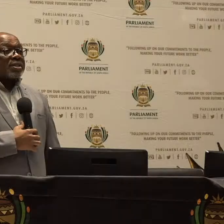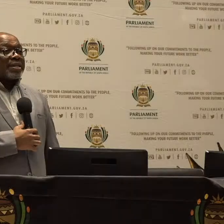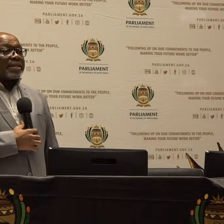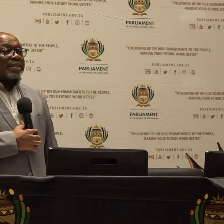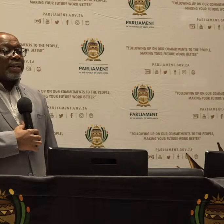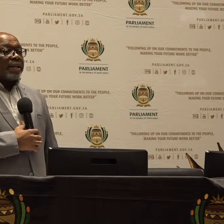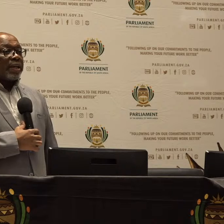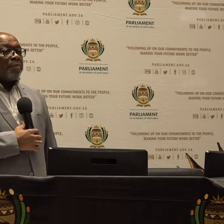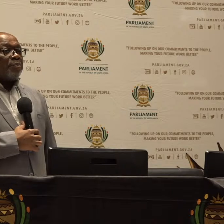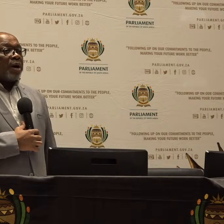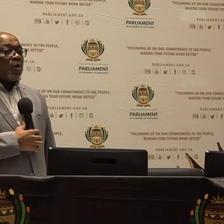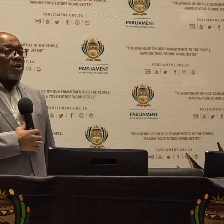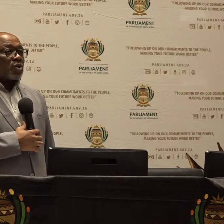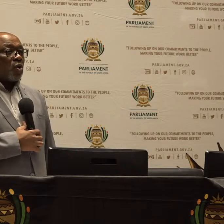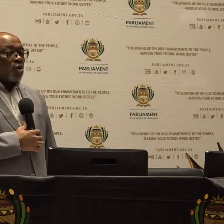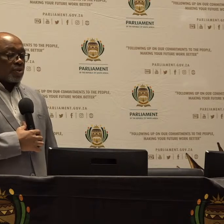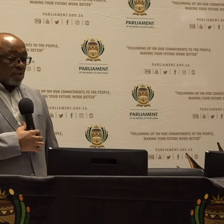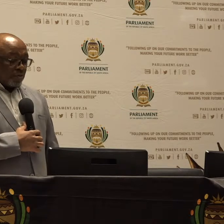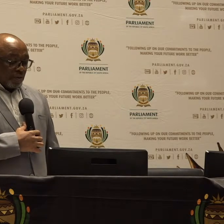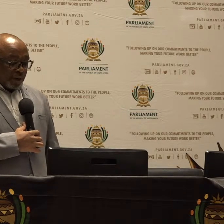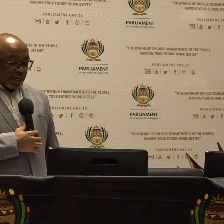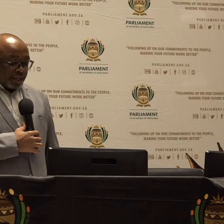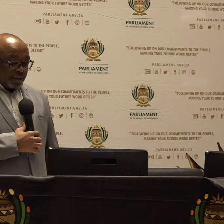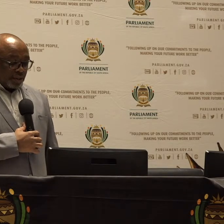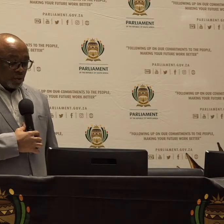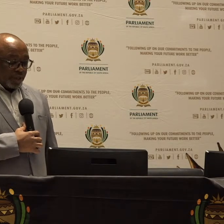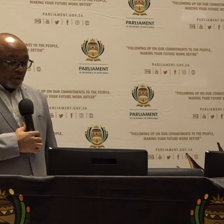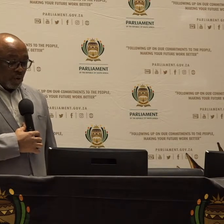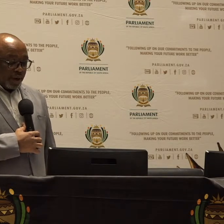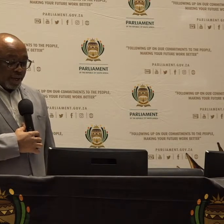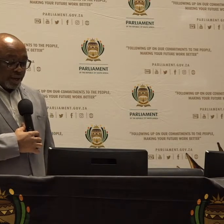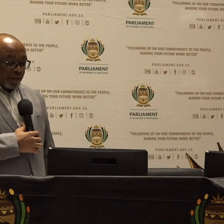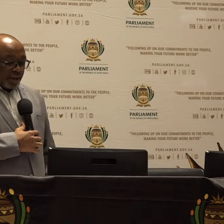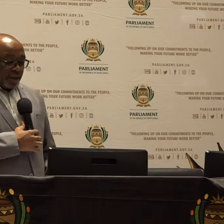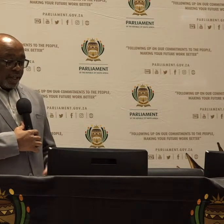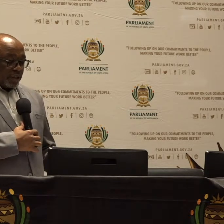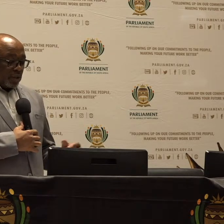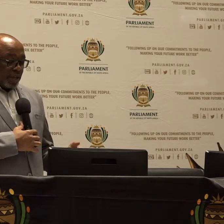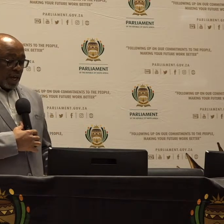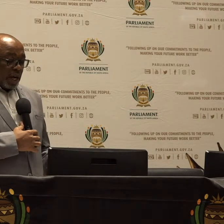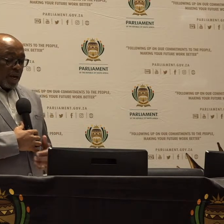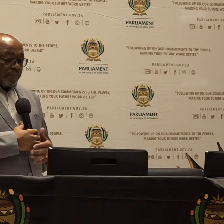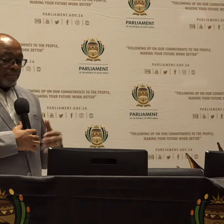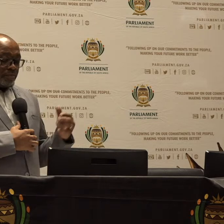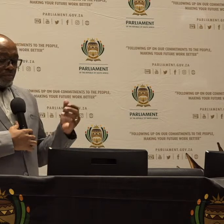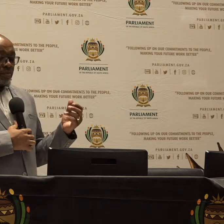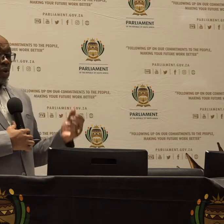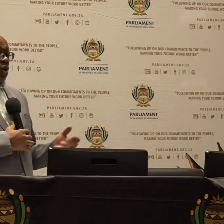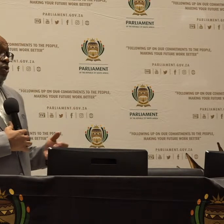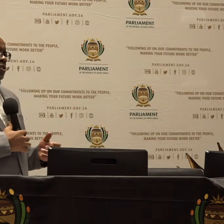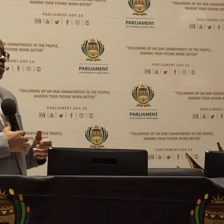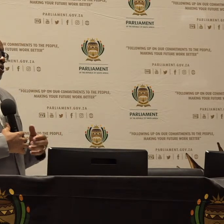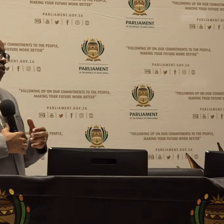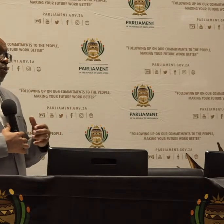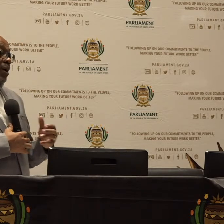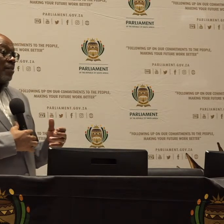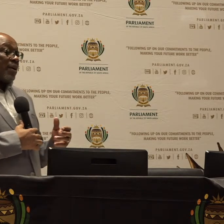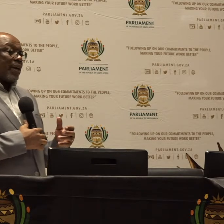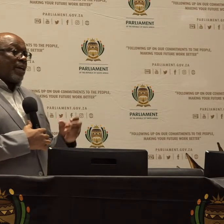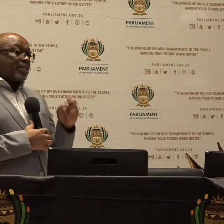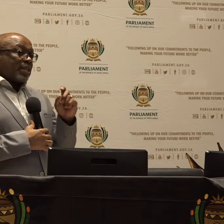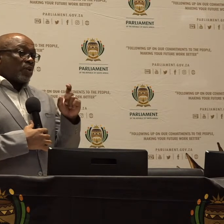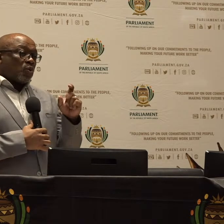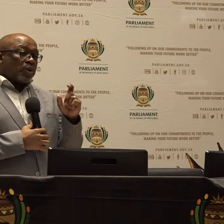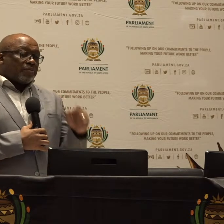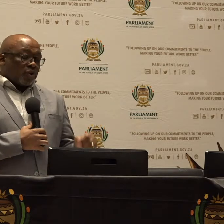close 60 empowers courts of our country to inquire into the harm loss or